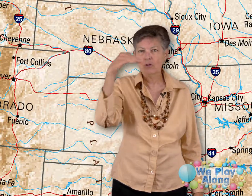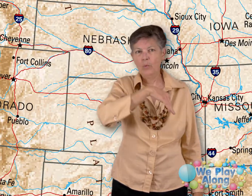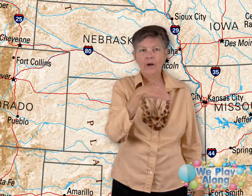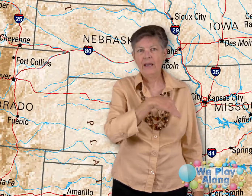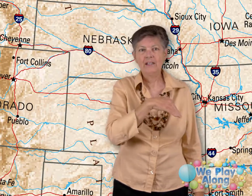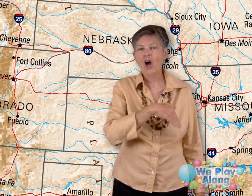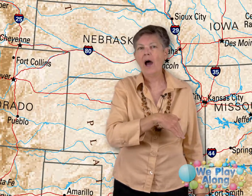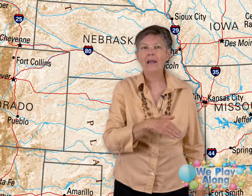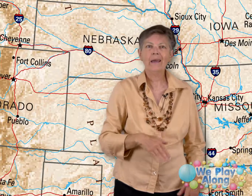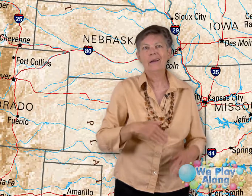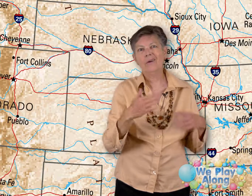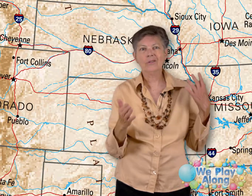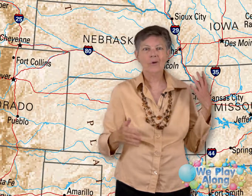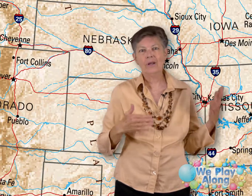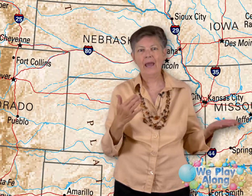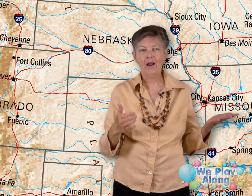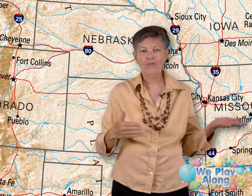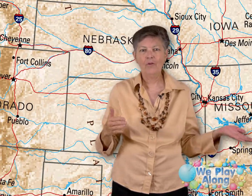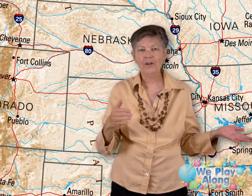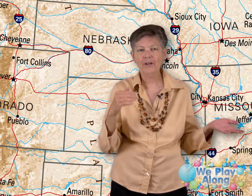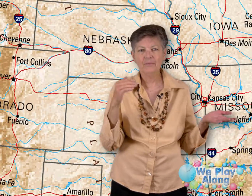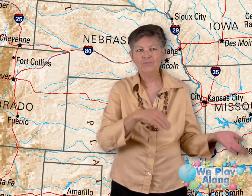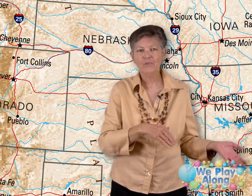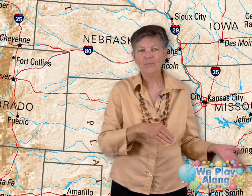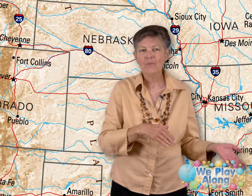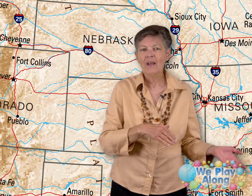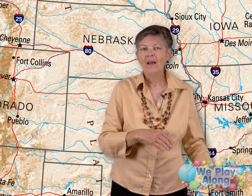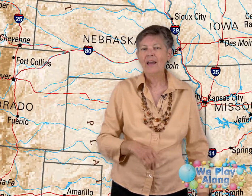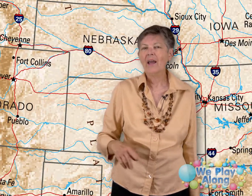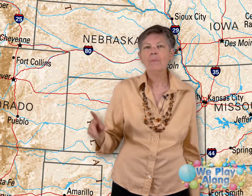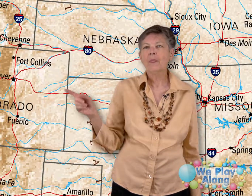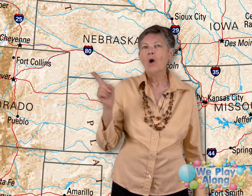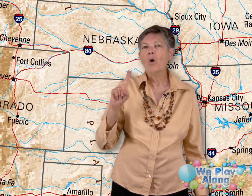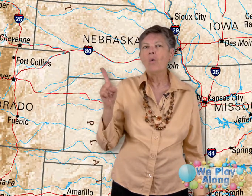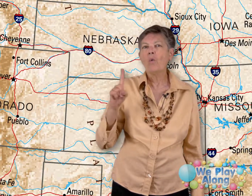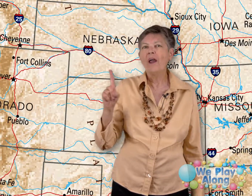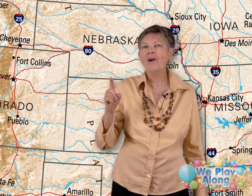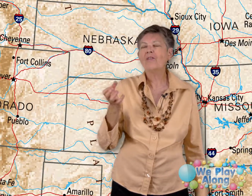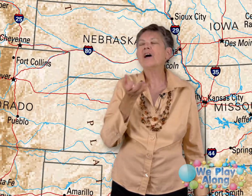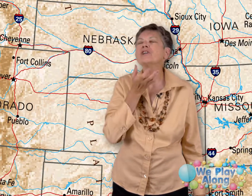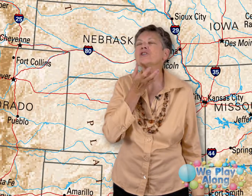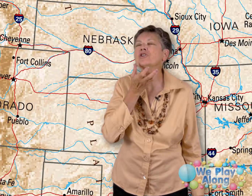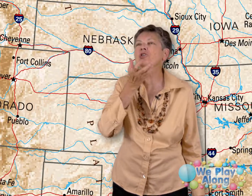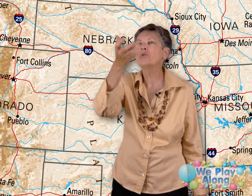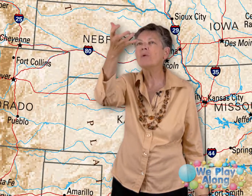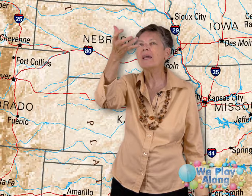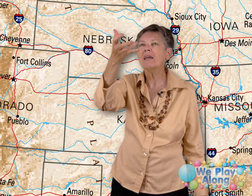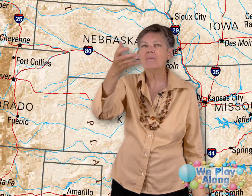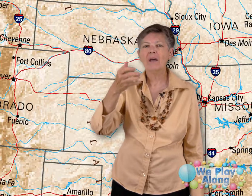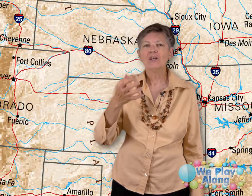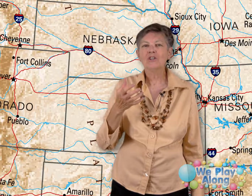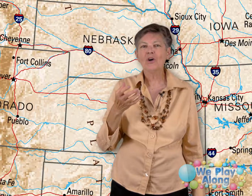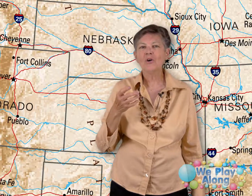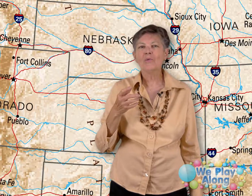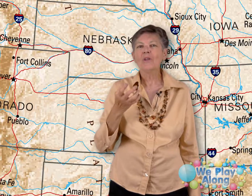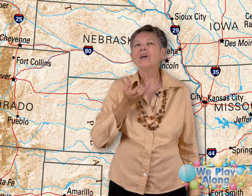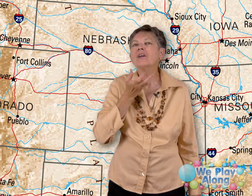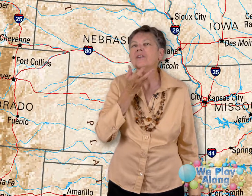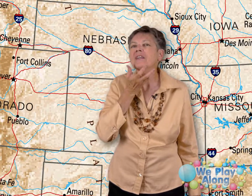where it gets hot, like in Arizona and California. Okay, where the scream. So you're